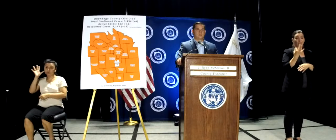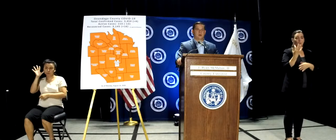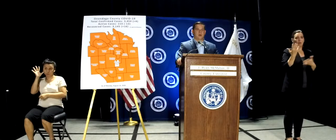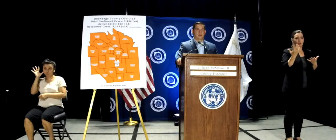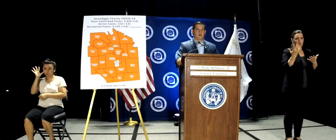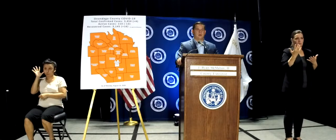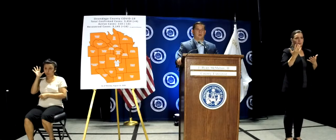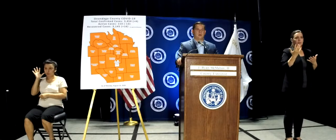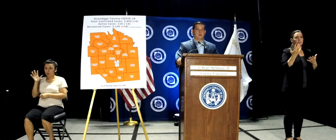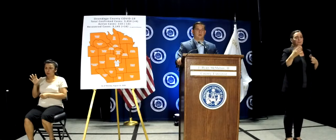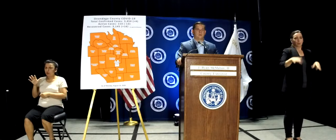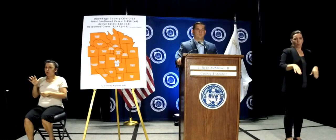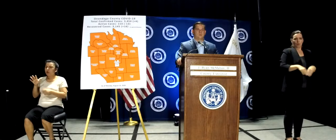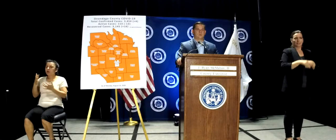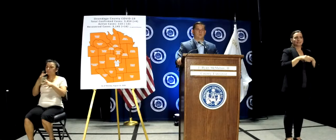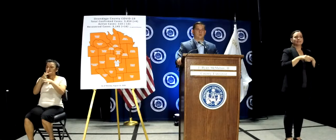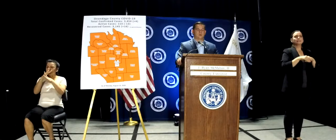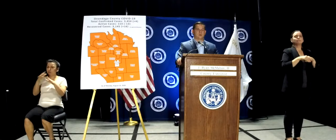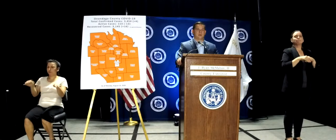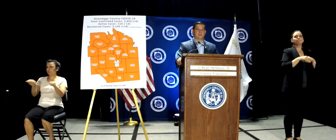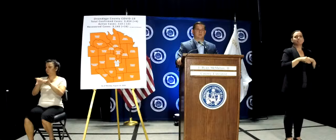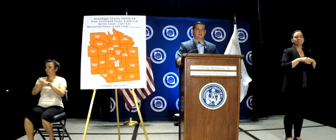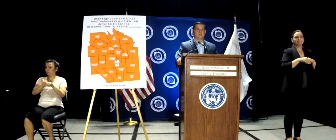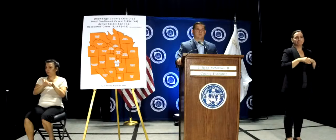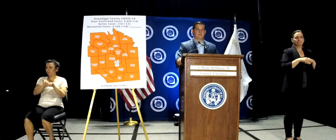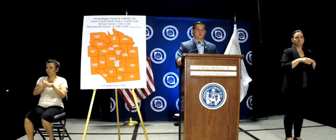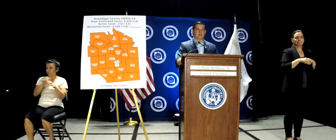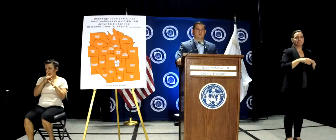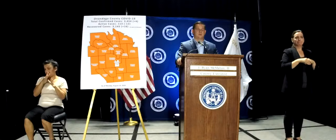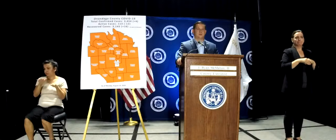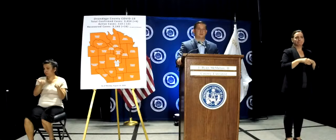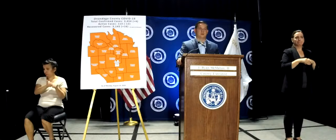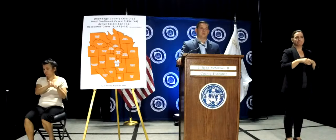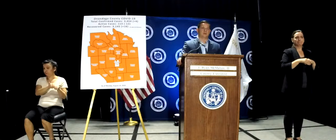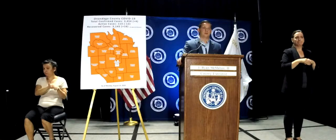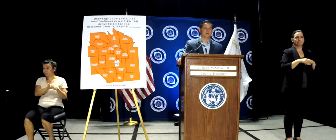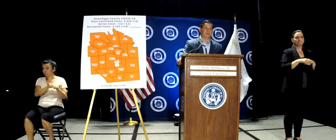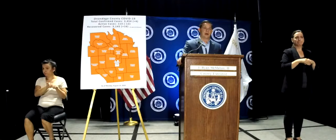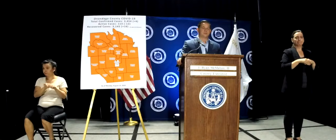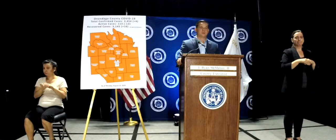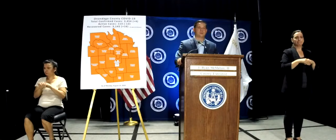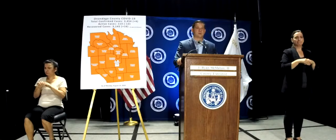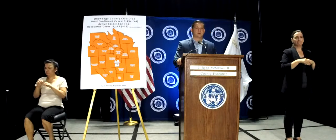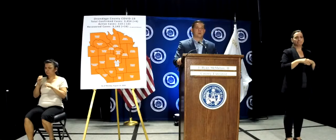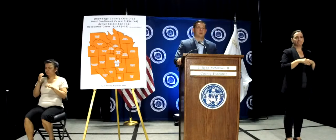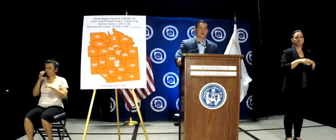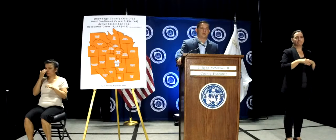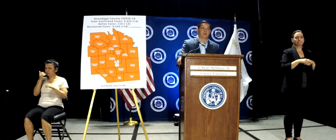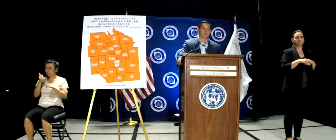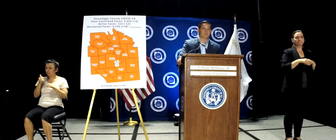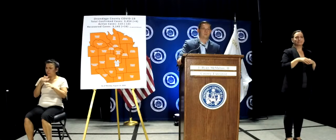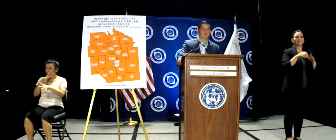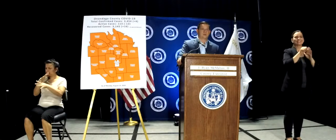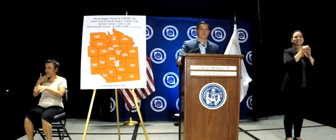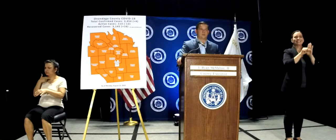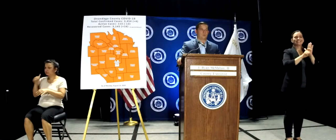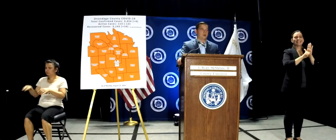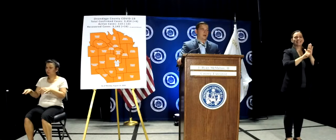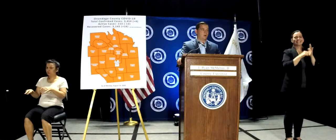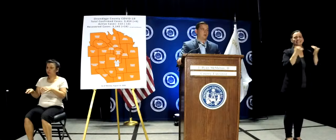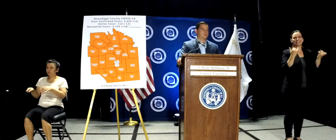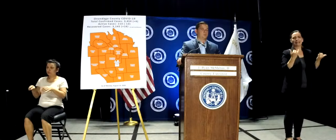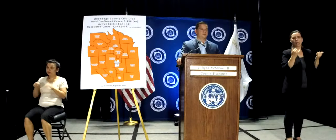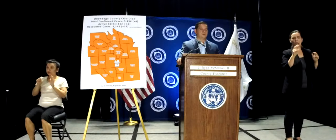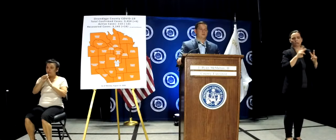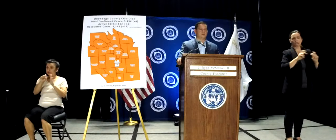weddings, and so certainly that's something that I think the state's going to look at their legal options. That essentially right